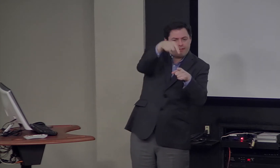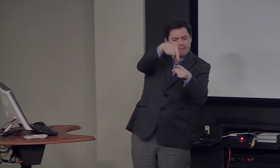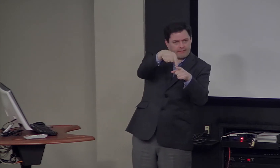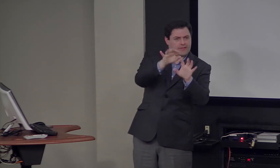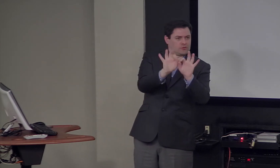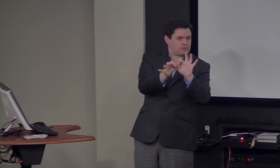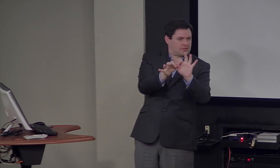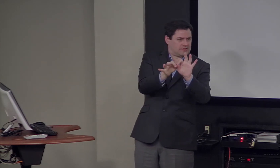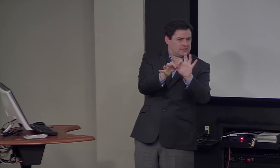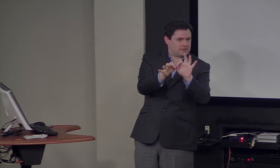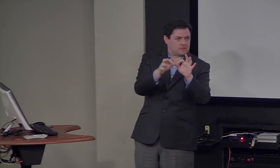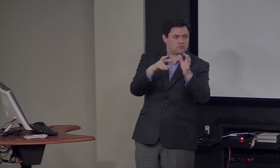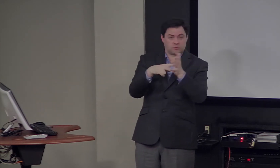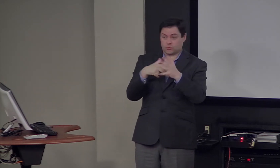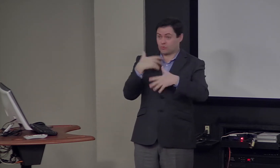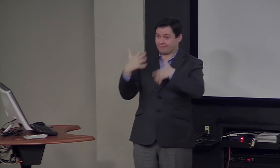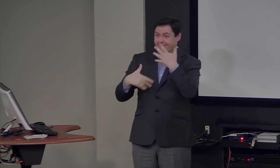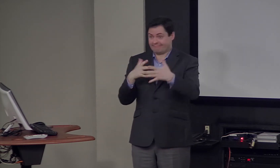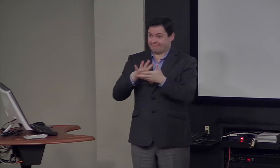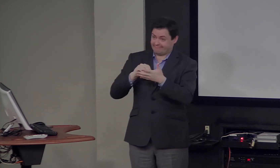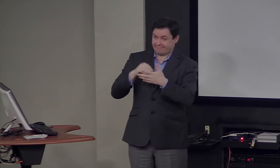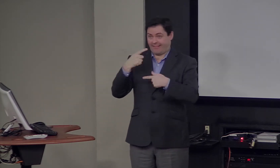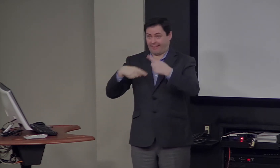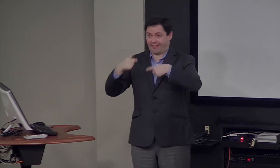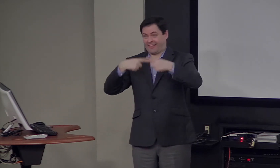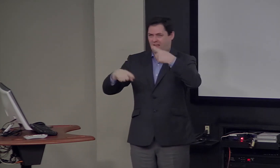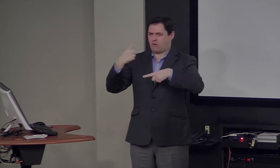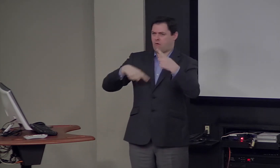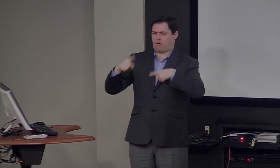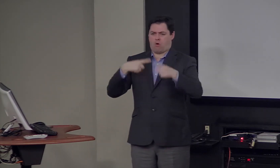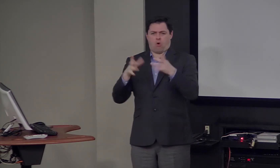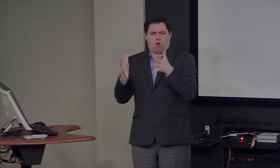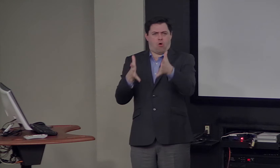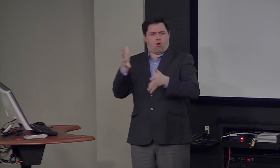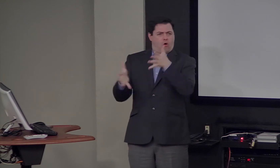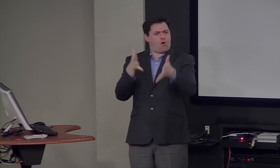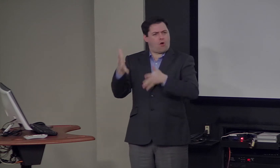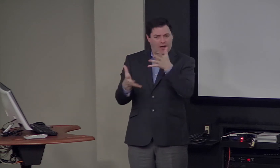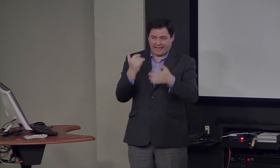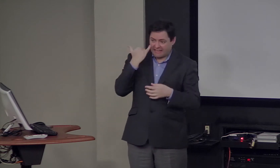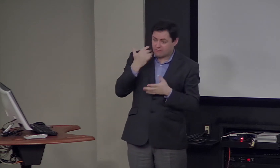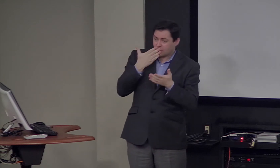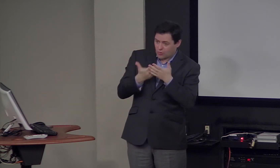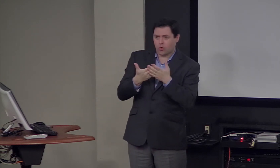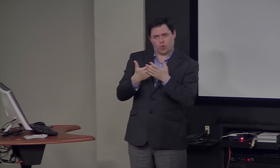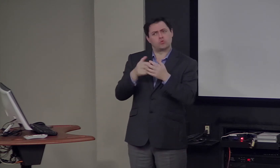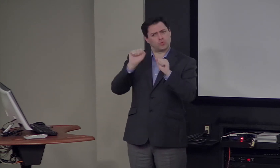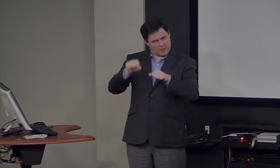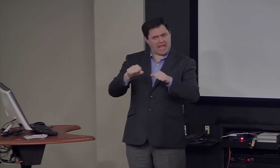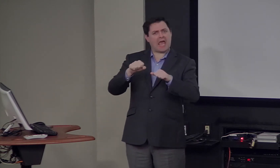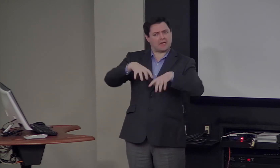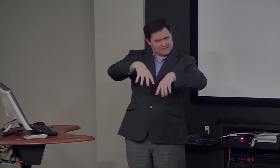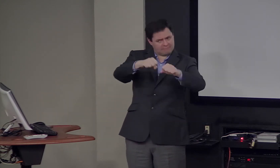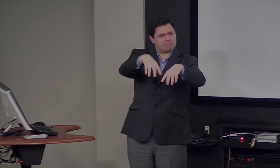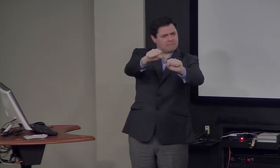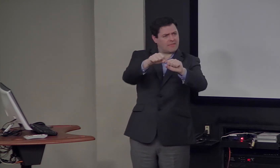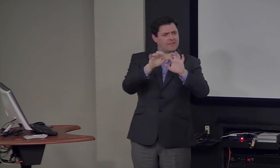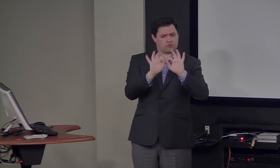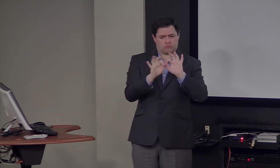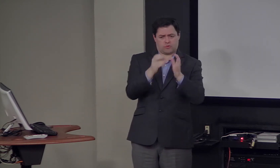studies. And there were certain tracks, one of them being an interpreter track. Should, after they developed proficiency in the language and they demonstrated sufficient